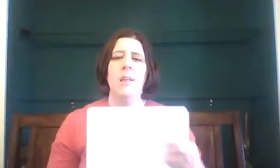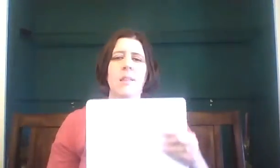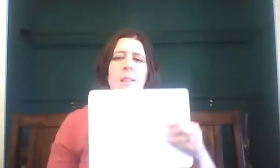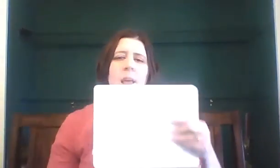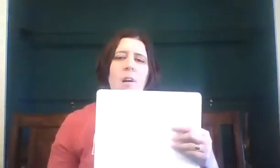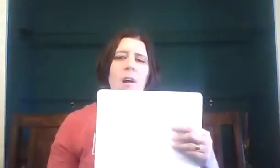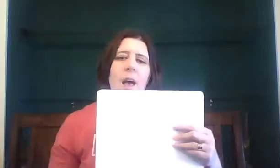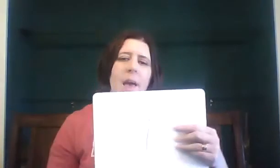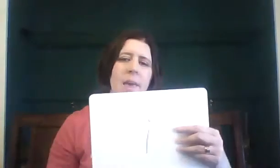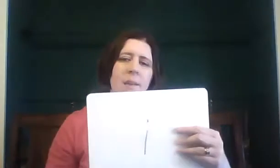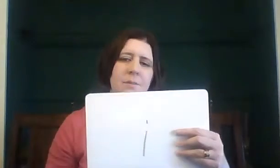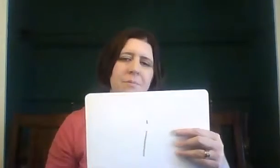The letter I,